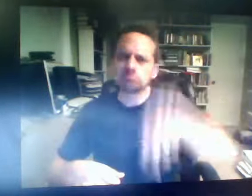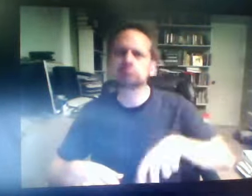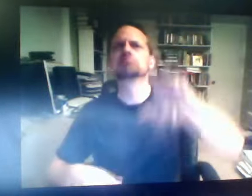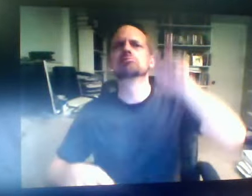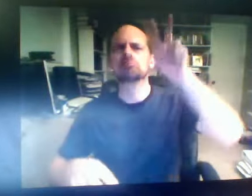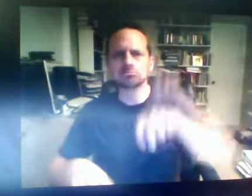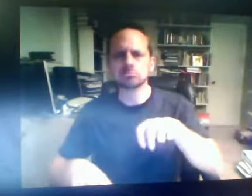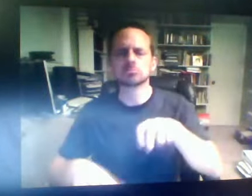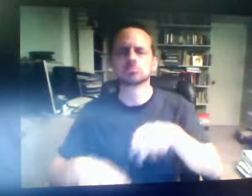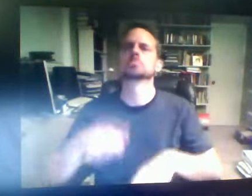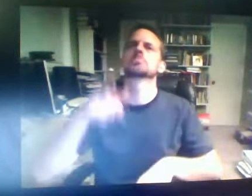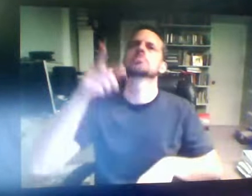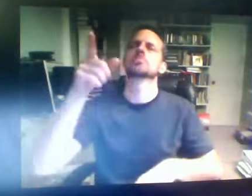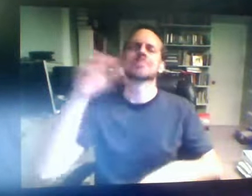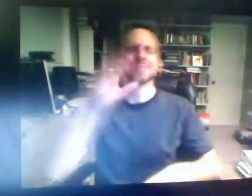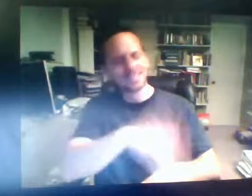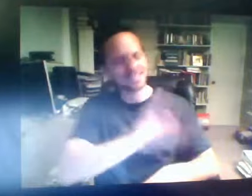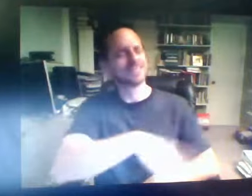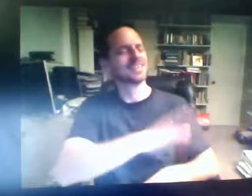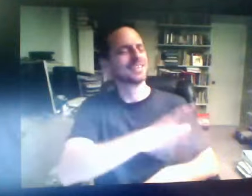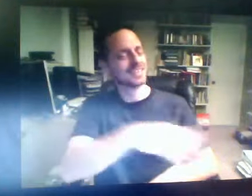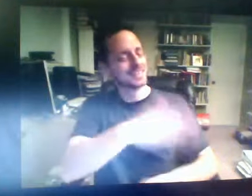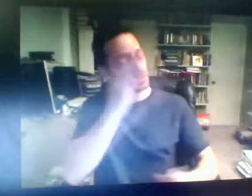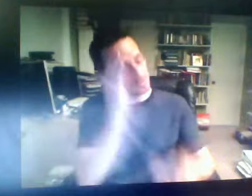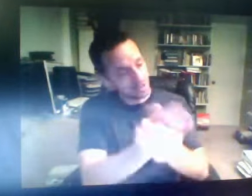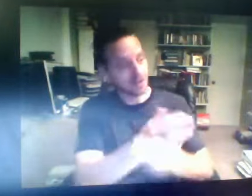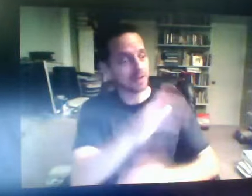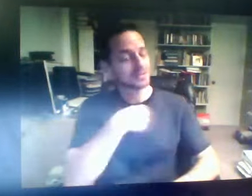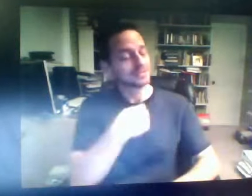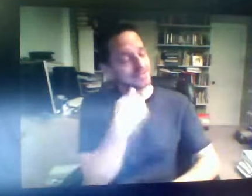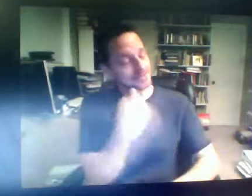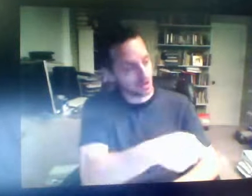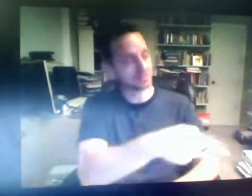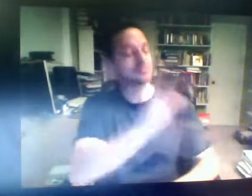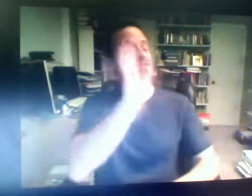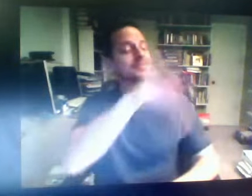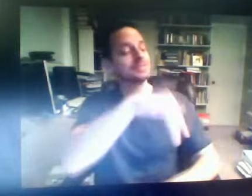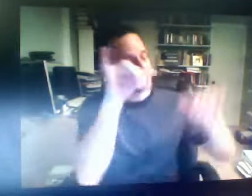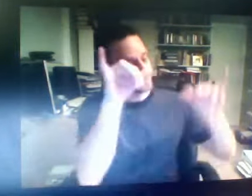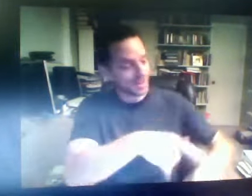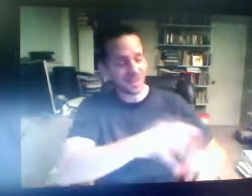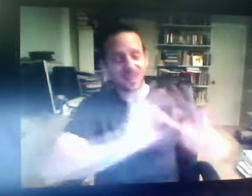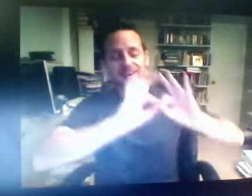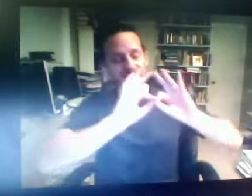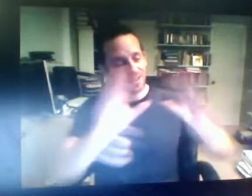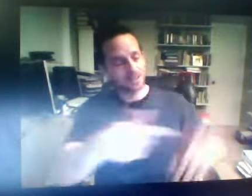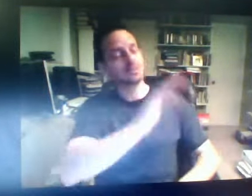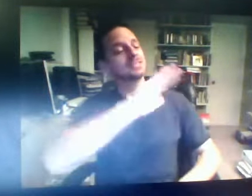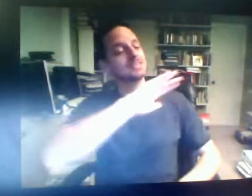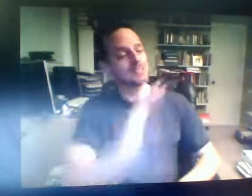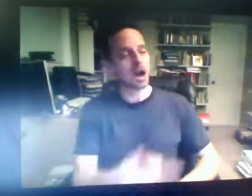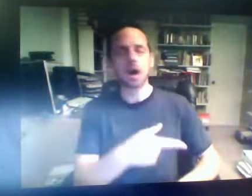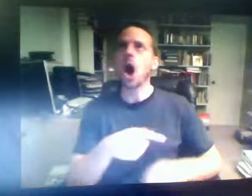up and jumped. He thought, no, look. Stop, I told you he's staying.